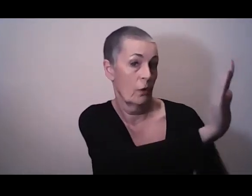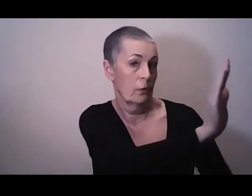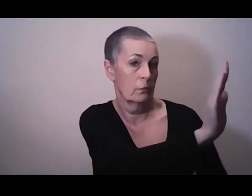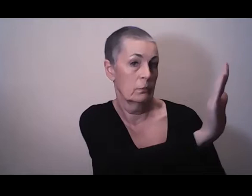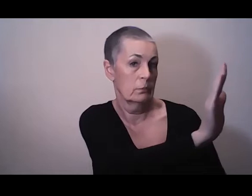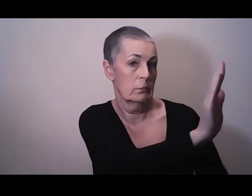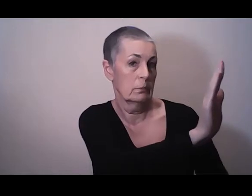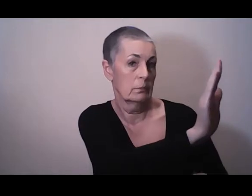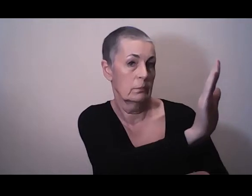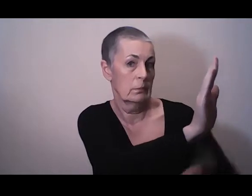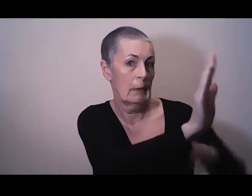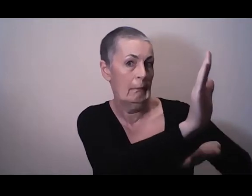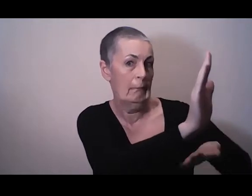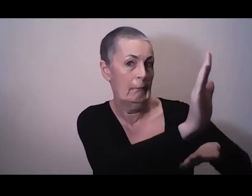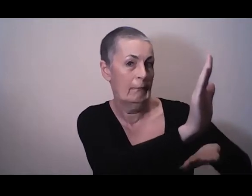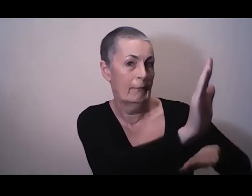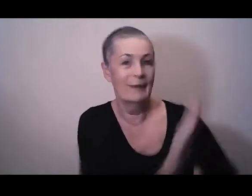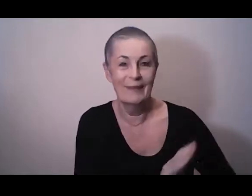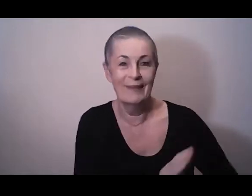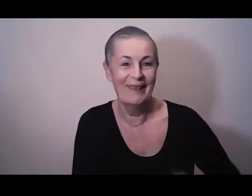palm facing down.